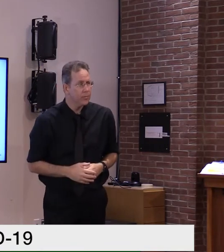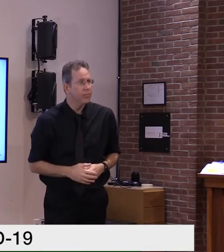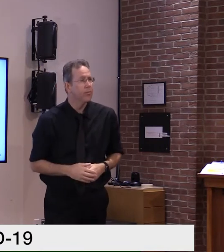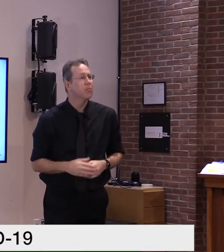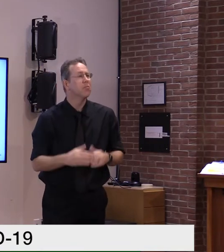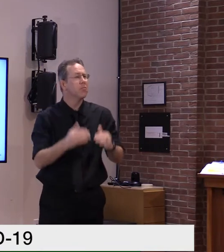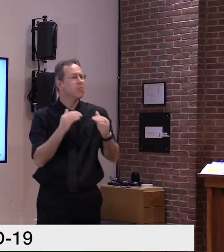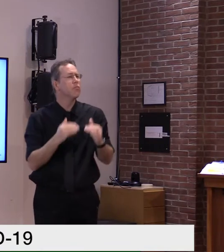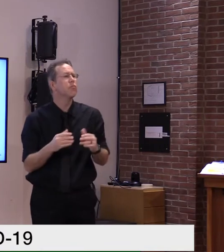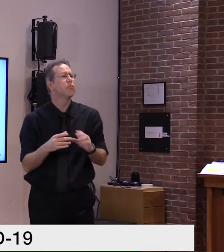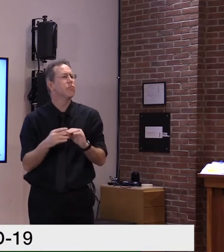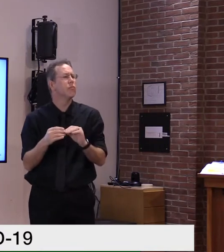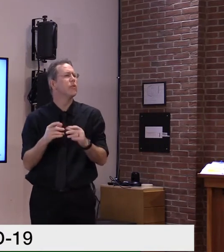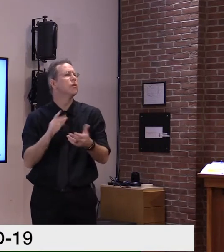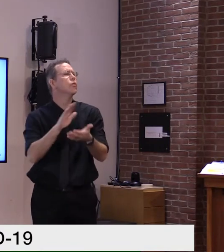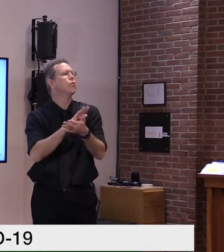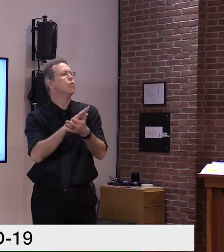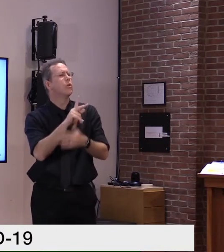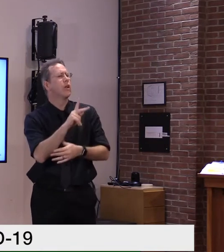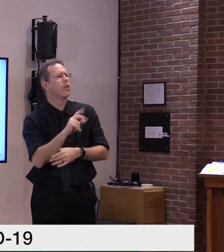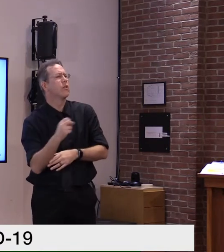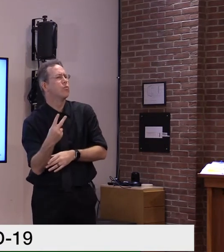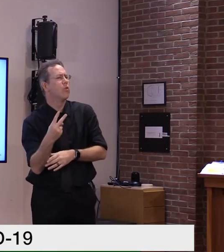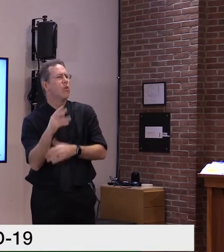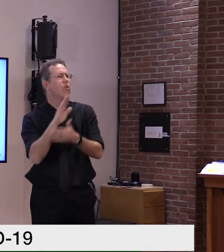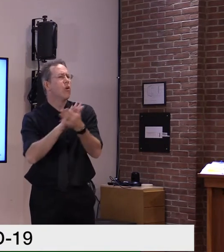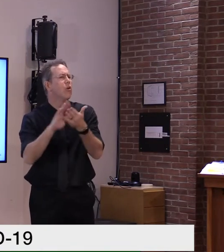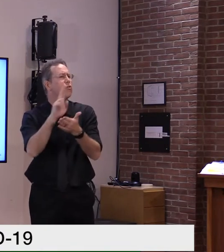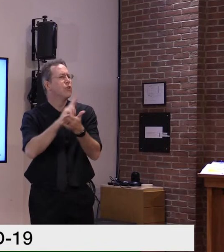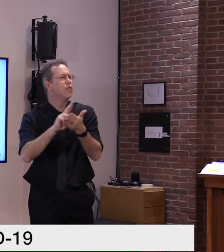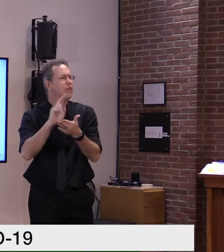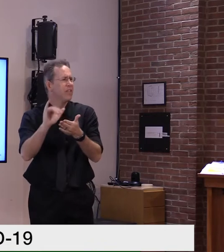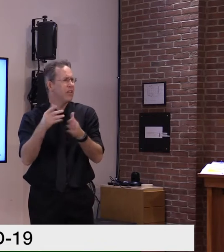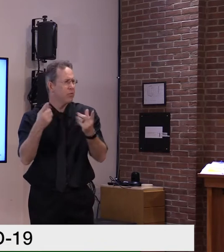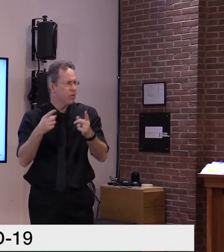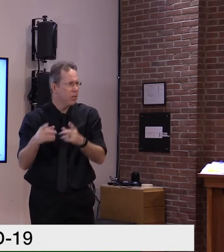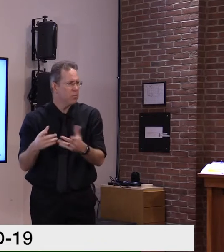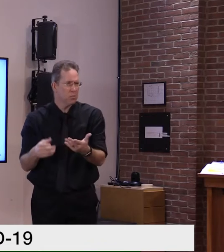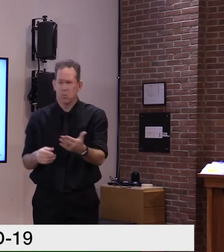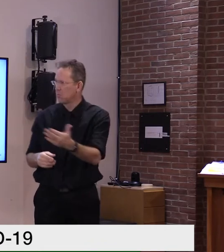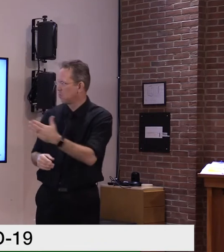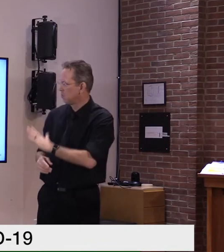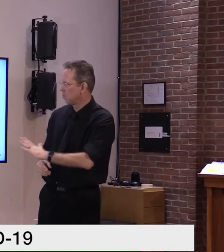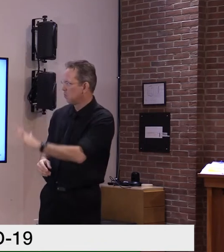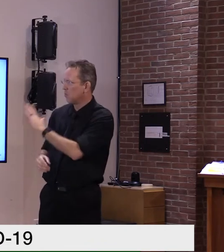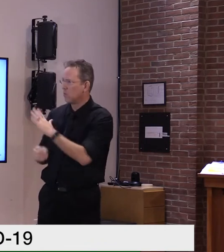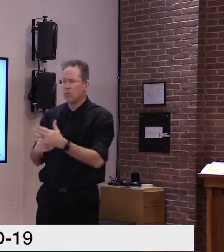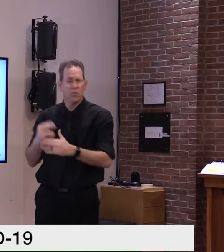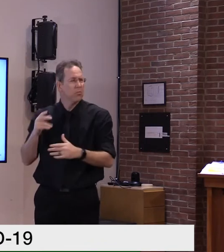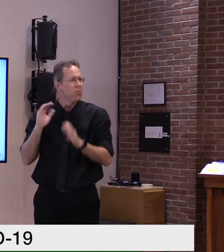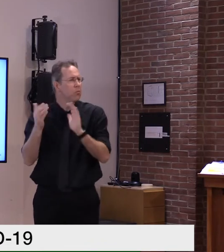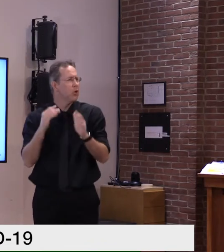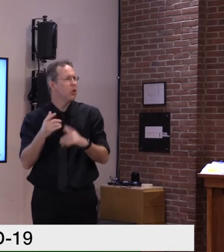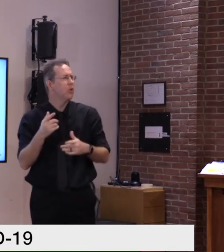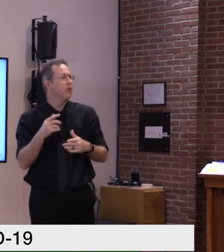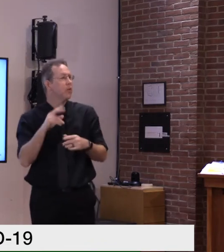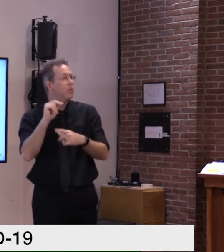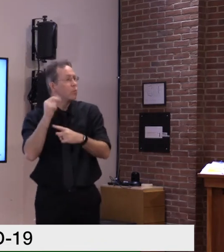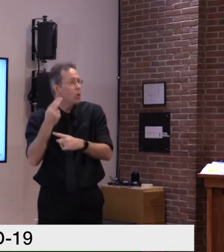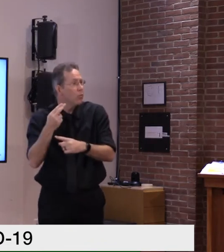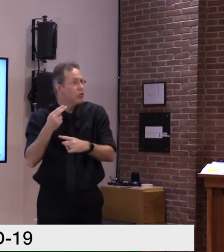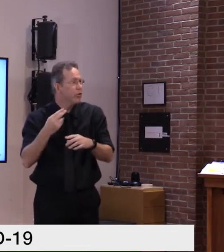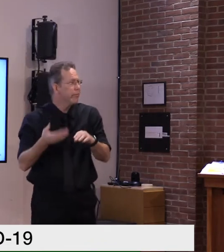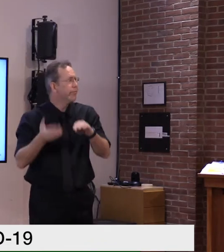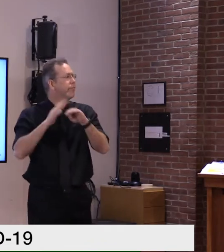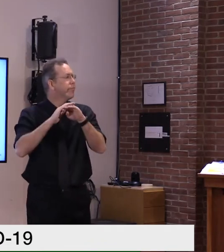K through 12 chart, you'll notice that New Hampshire added over 100 new cases this week, while